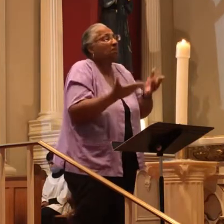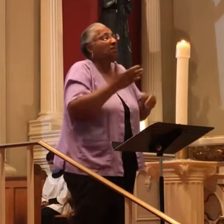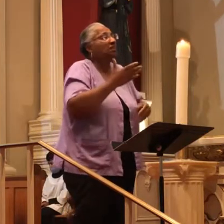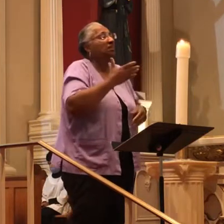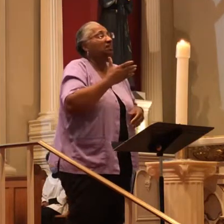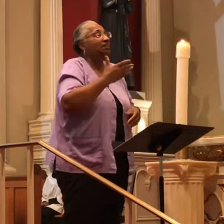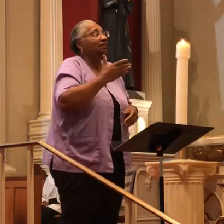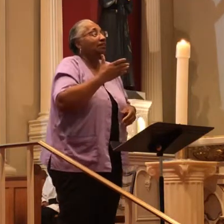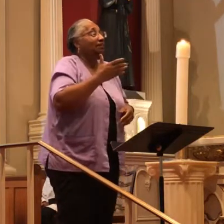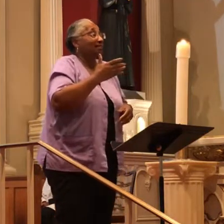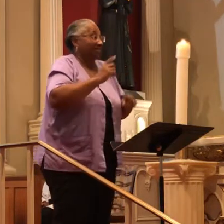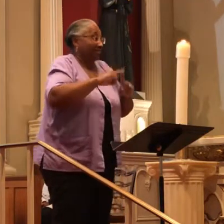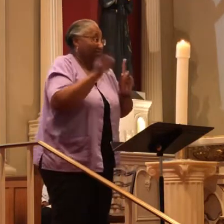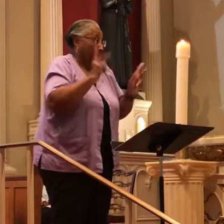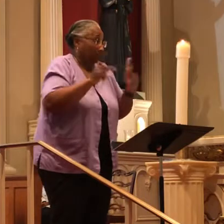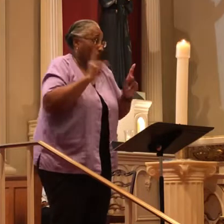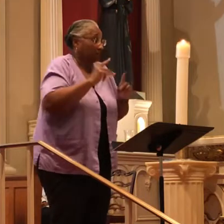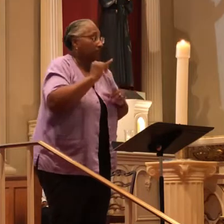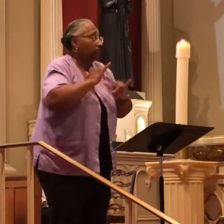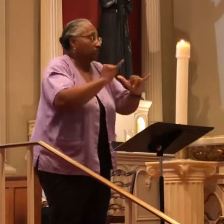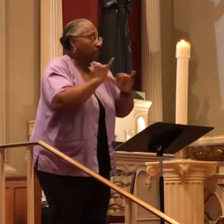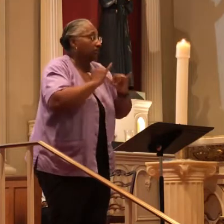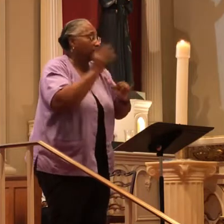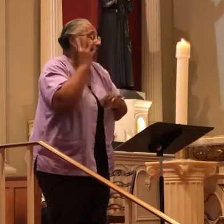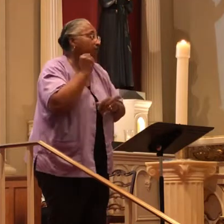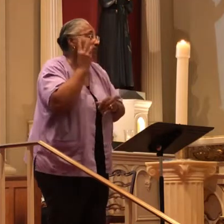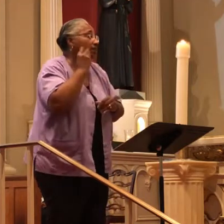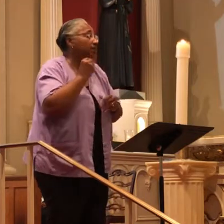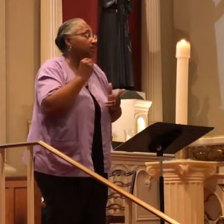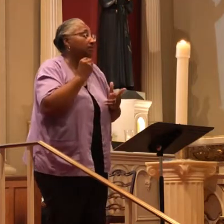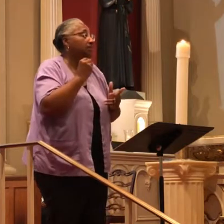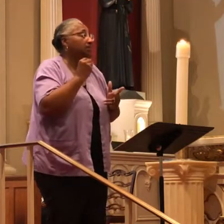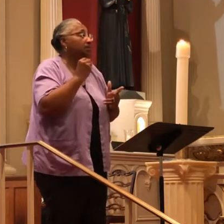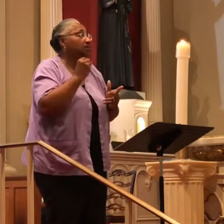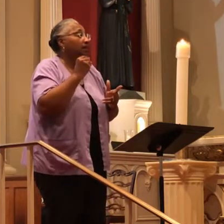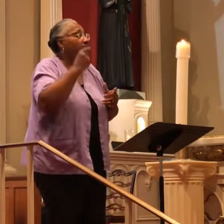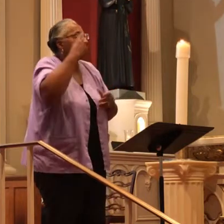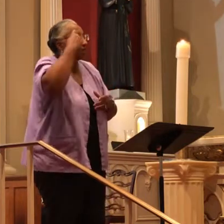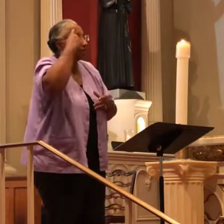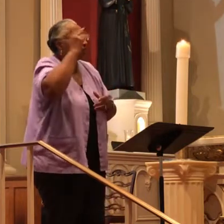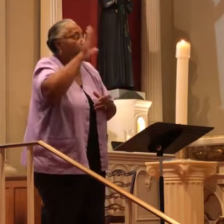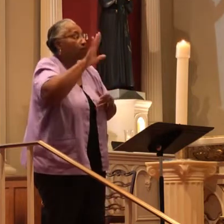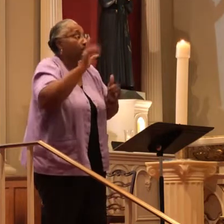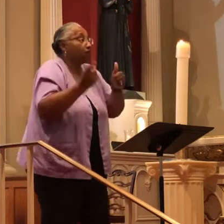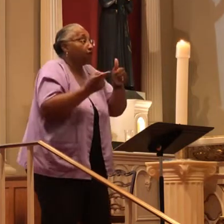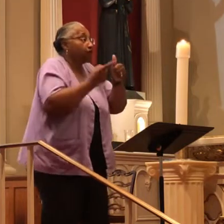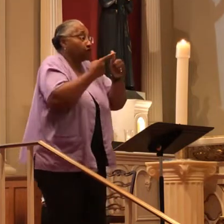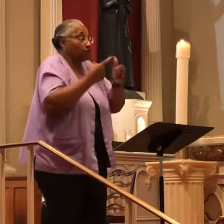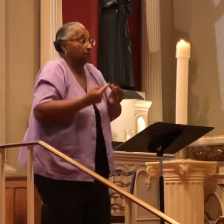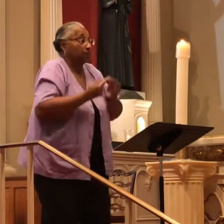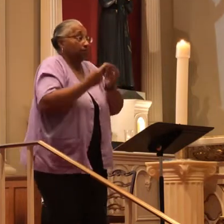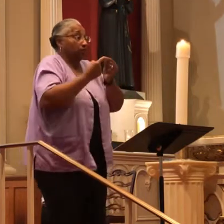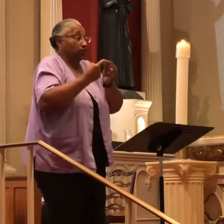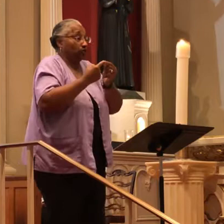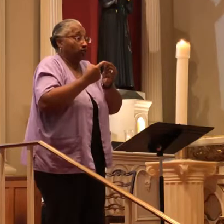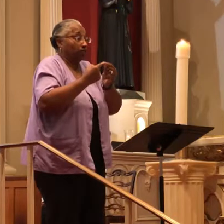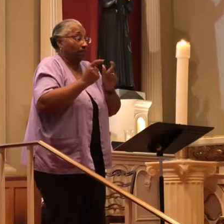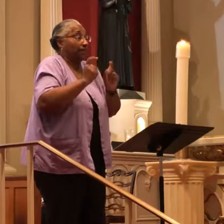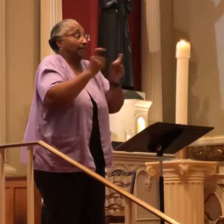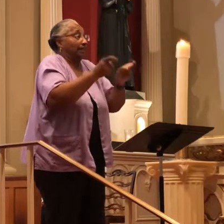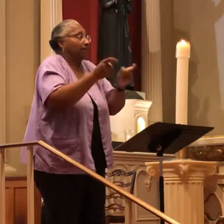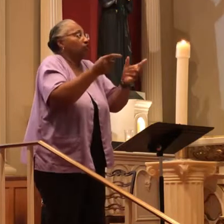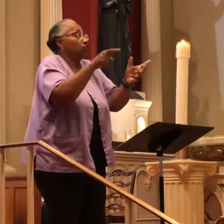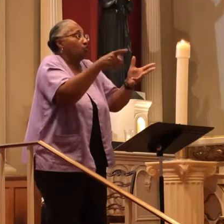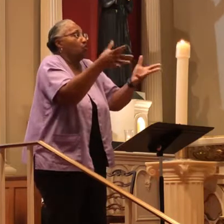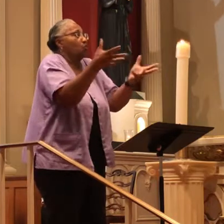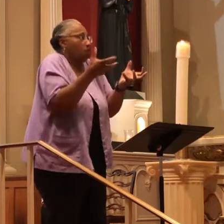is kind of like your first special gift, something you really wanted to have. Part